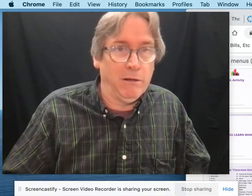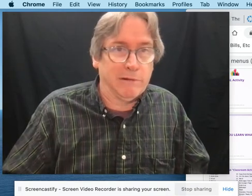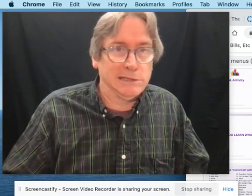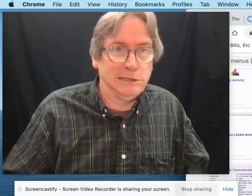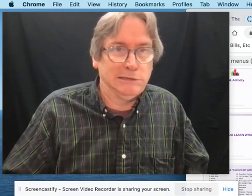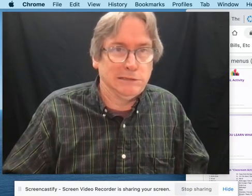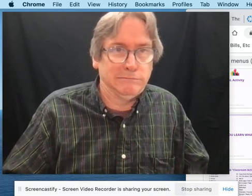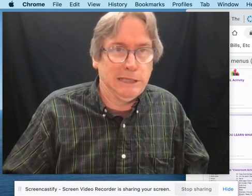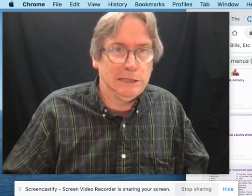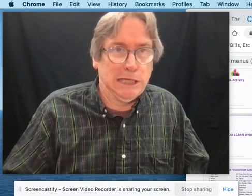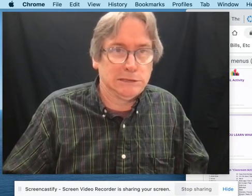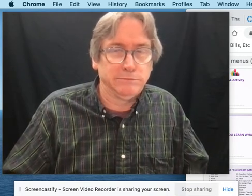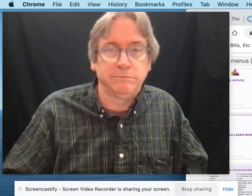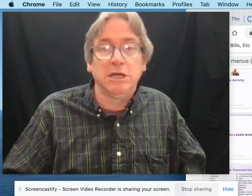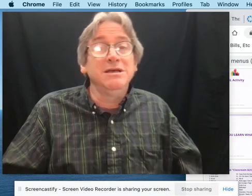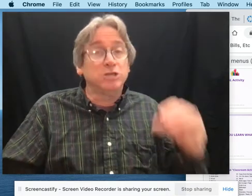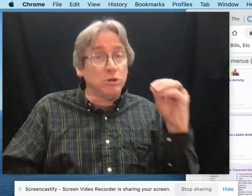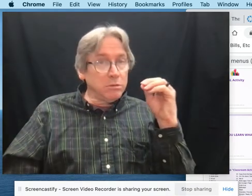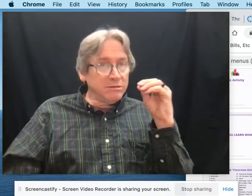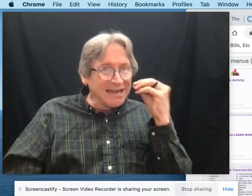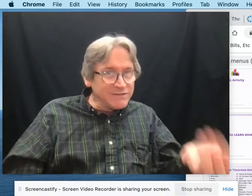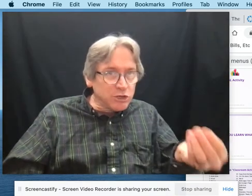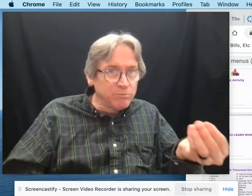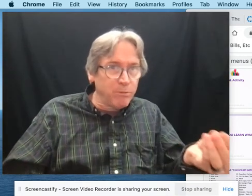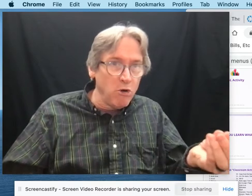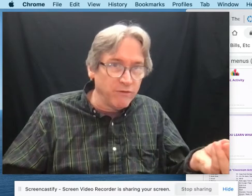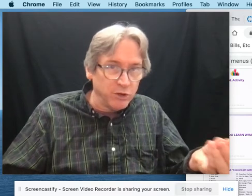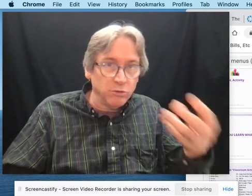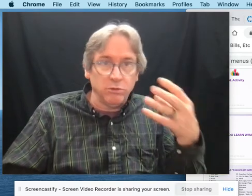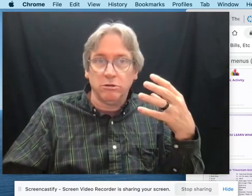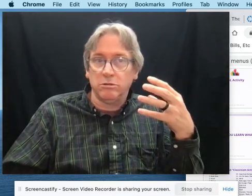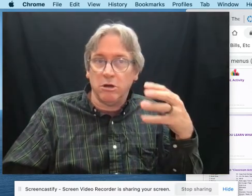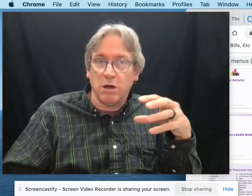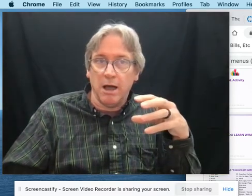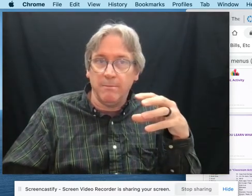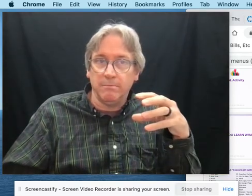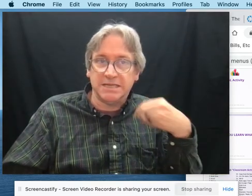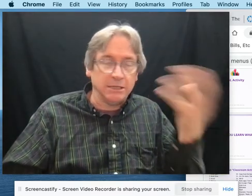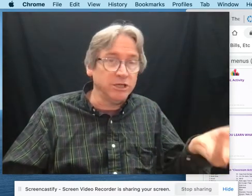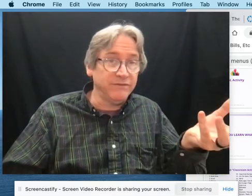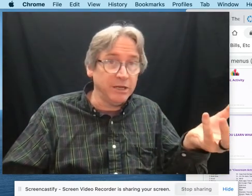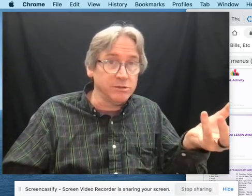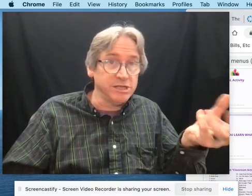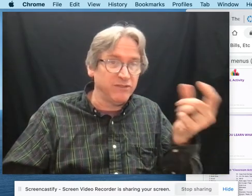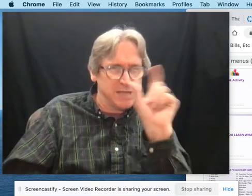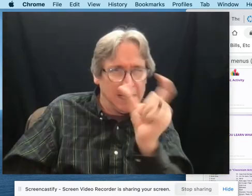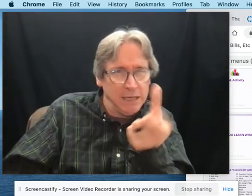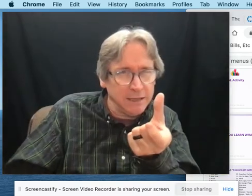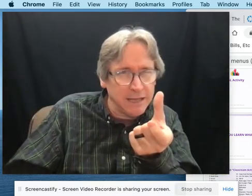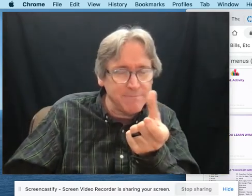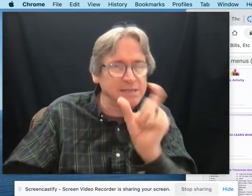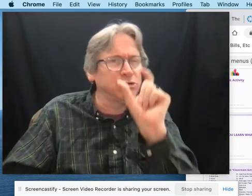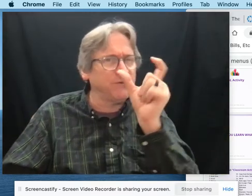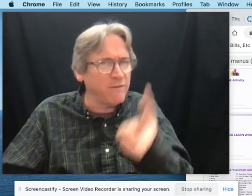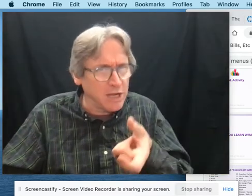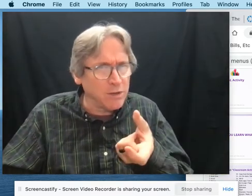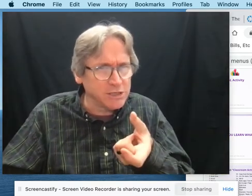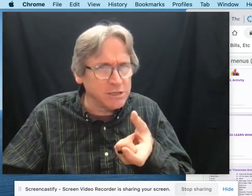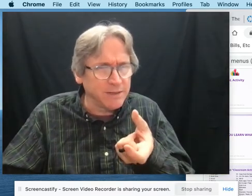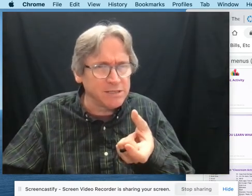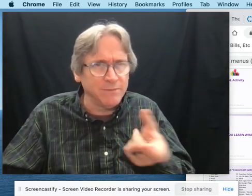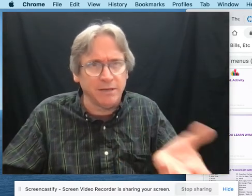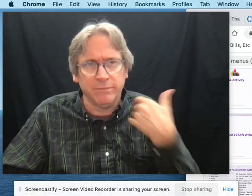only authorized to use this in class. So that gives an overview. Take a look at the videos. If there's anything that I missed or if you have